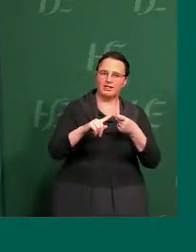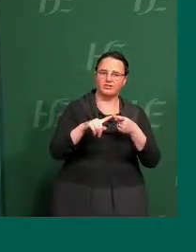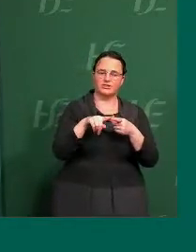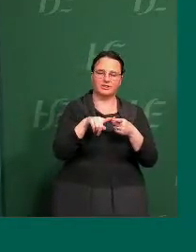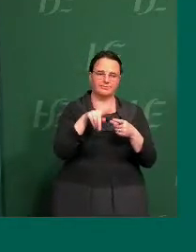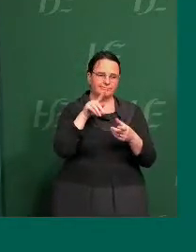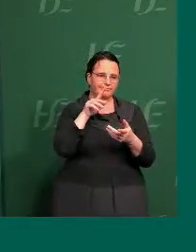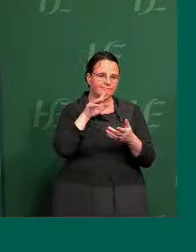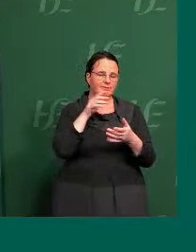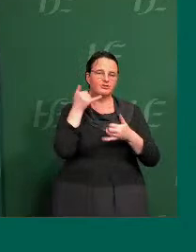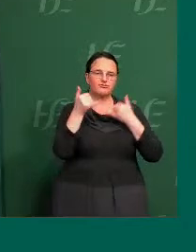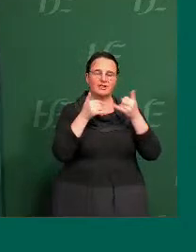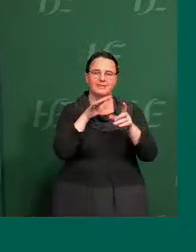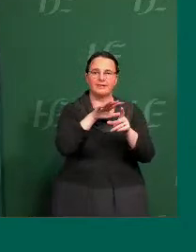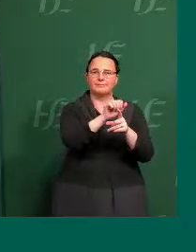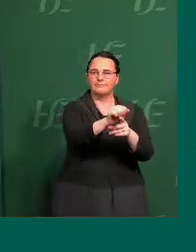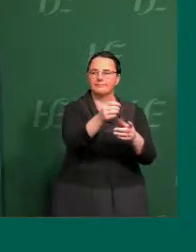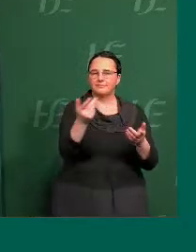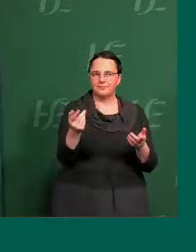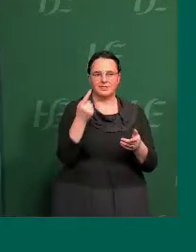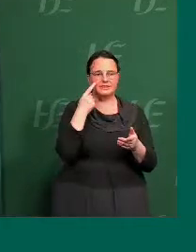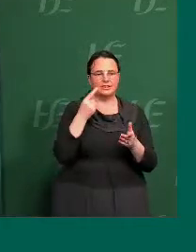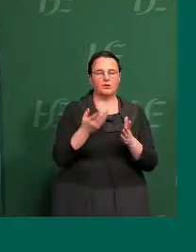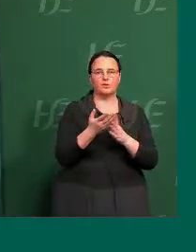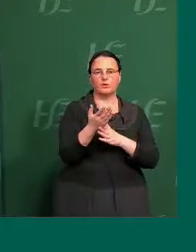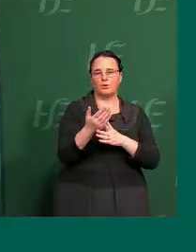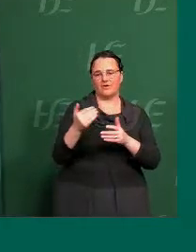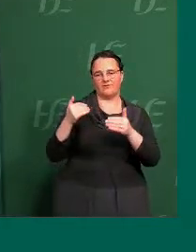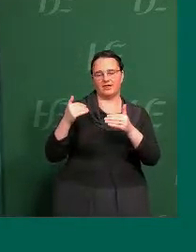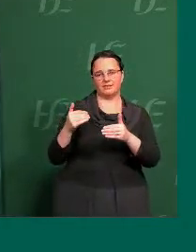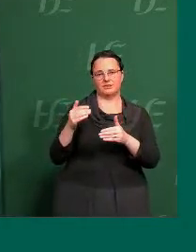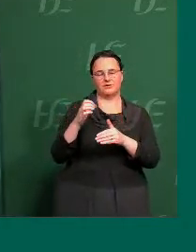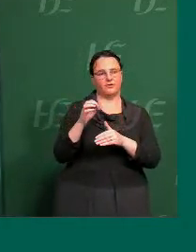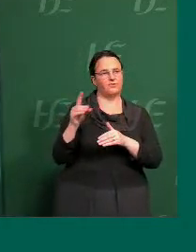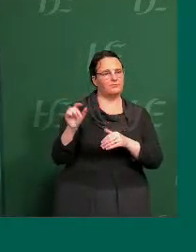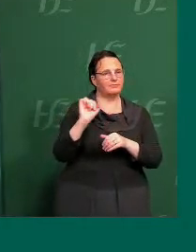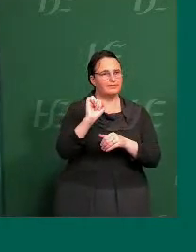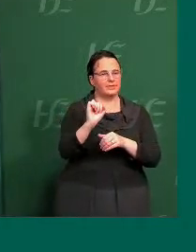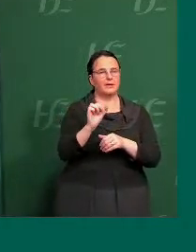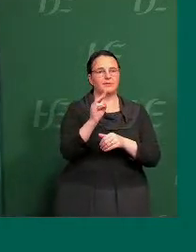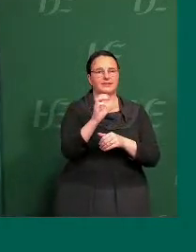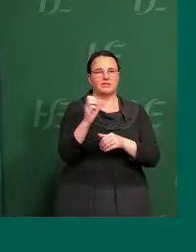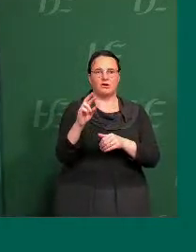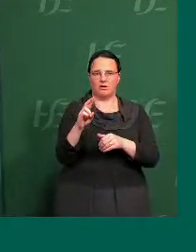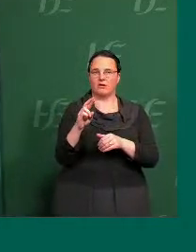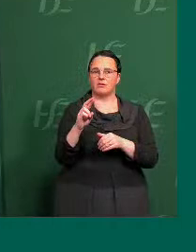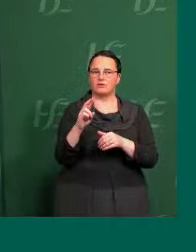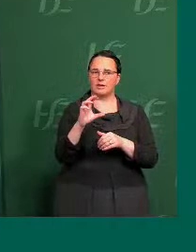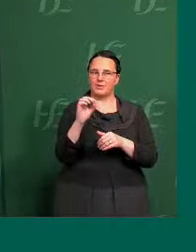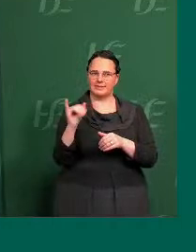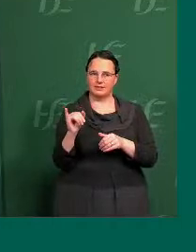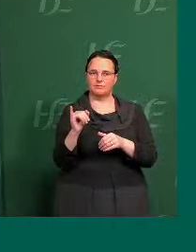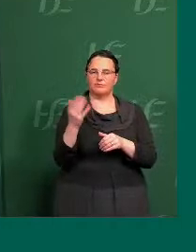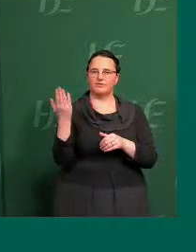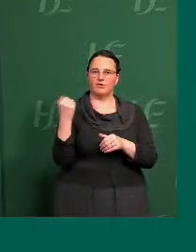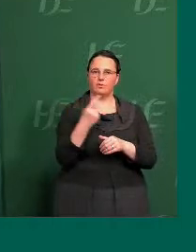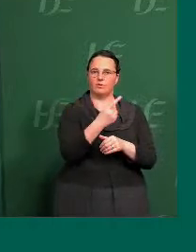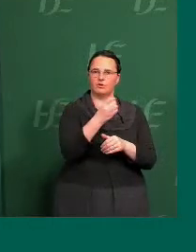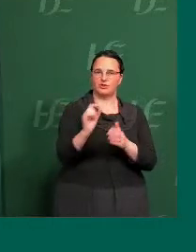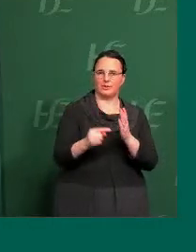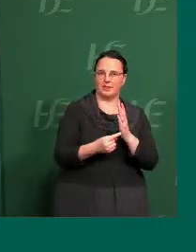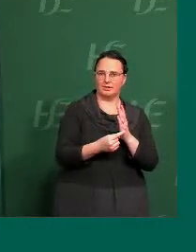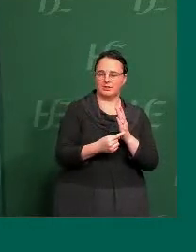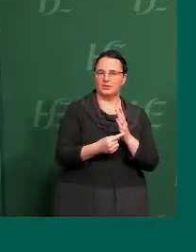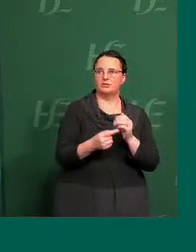you'll have seen over the phase of COVID, we increased our PCR capacity from 100,000 last year